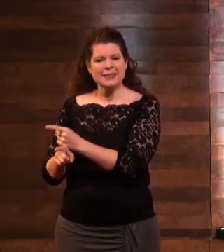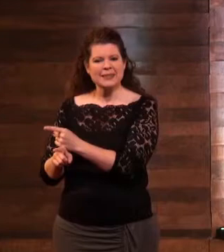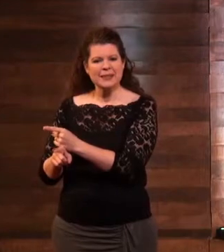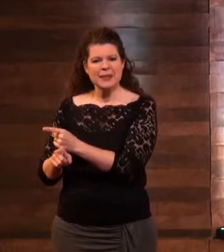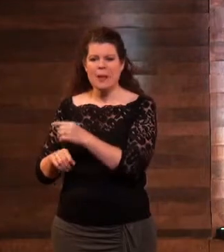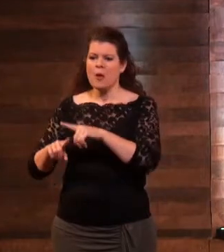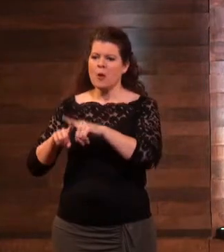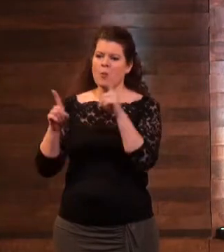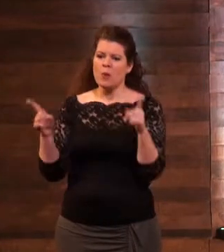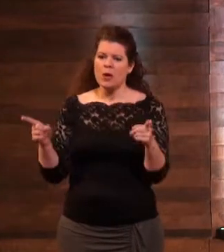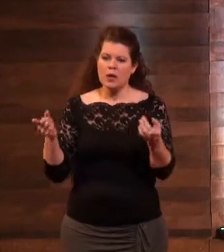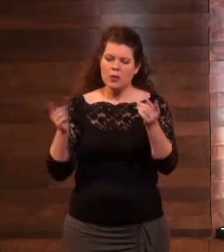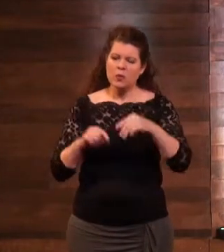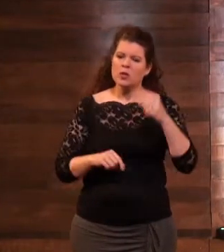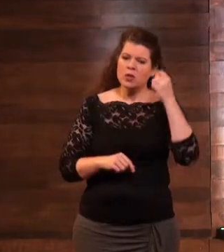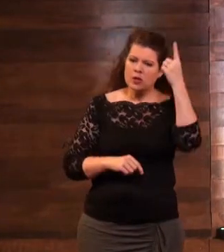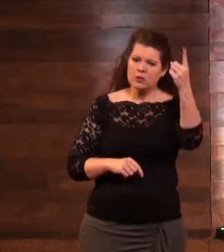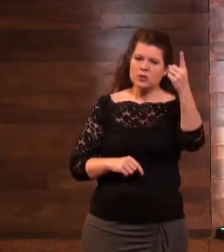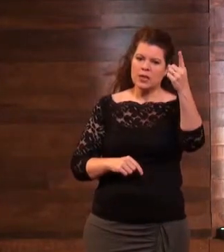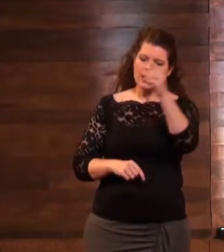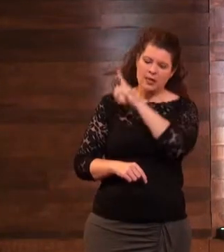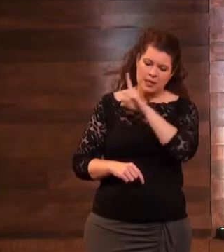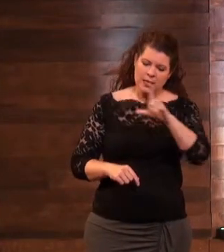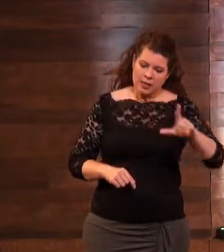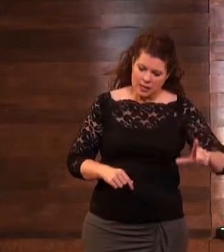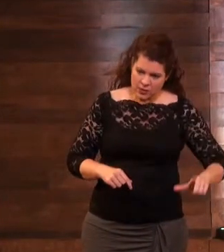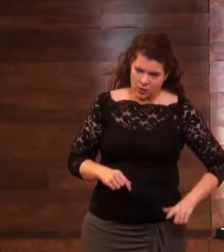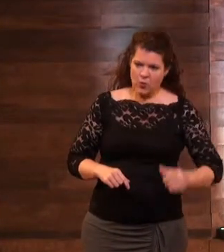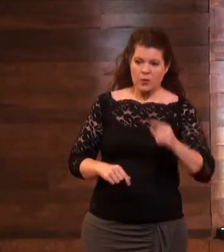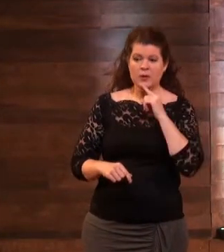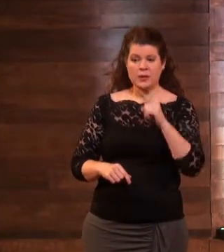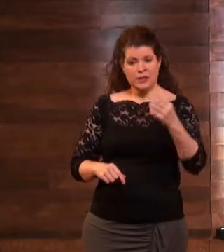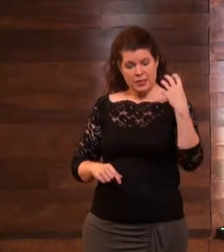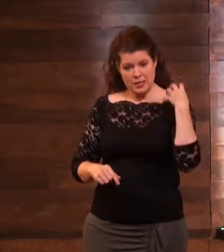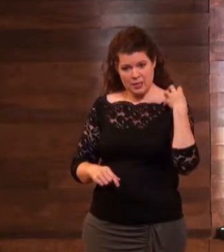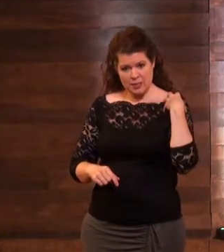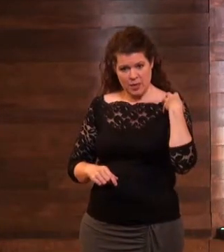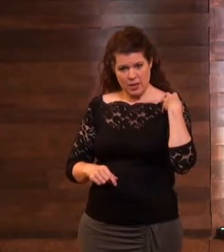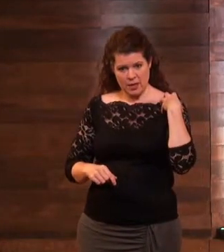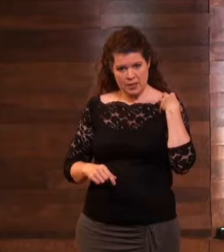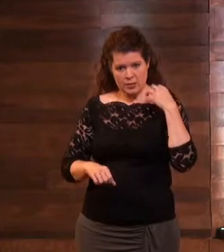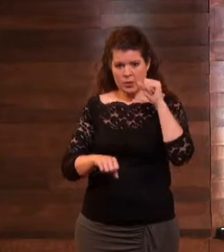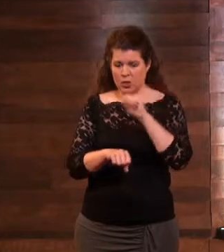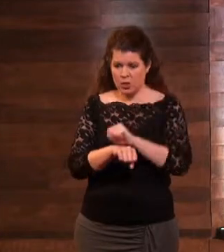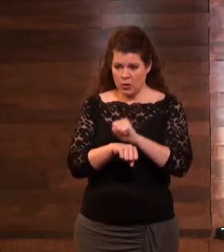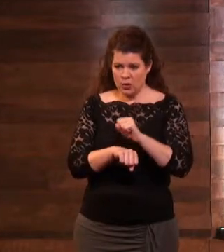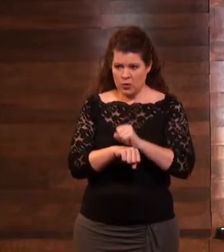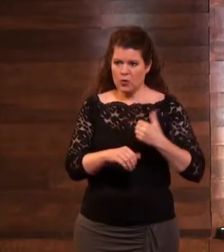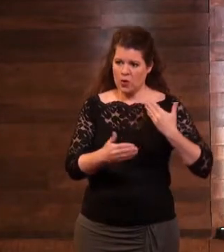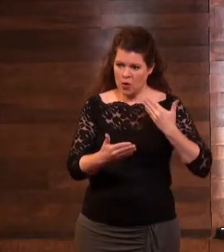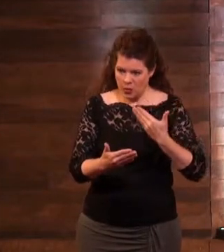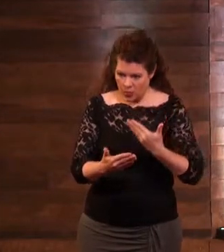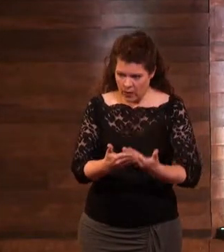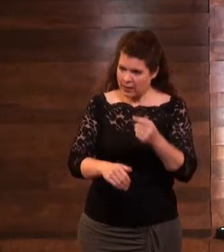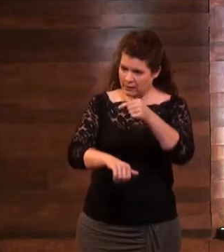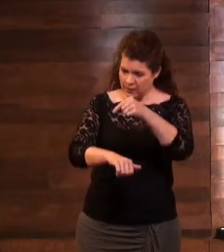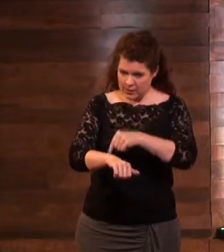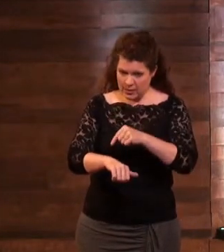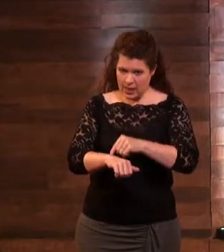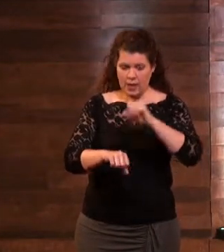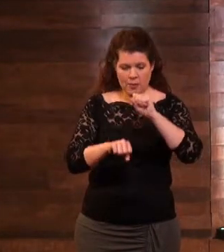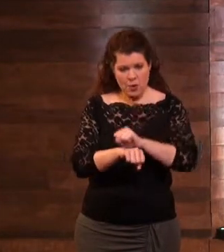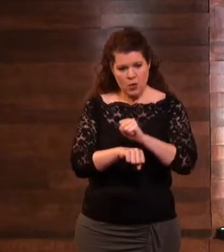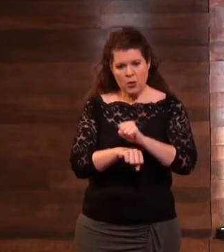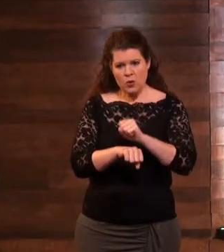you realize your true boss is the Lord, it looks a lot different. You get to work on time. You put in a full day's work. You